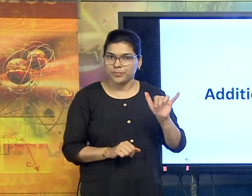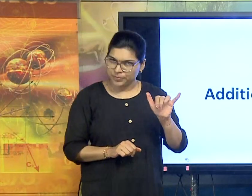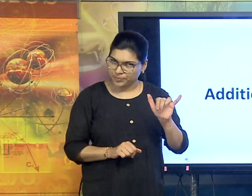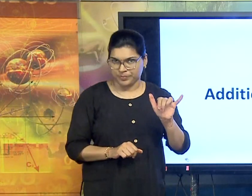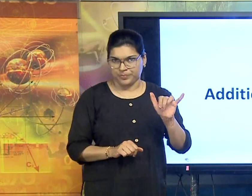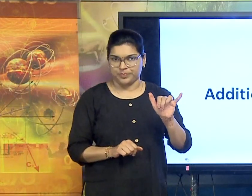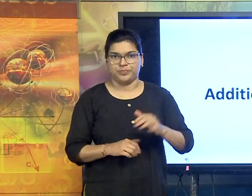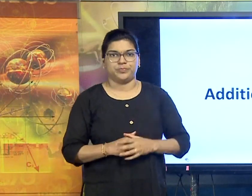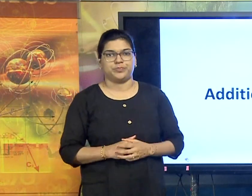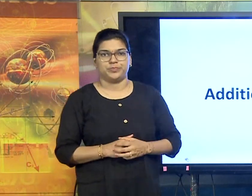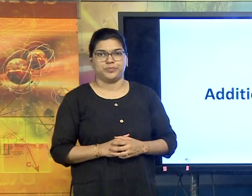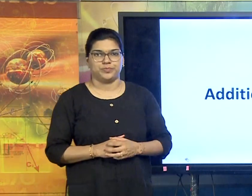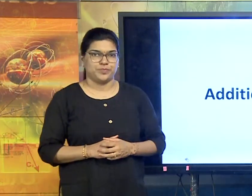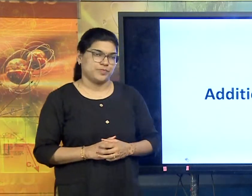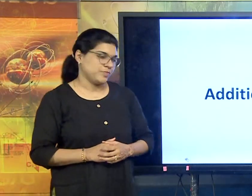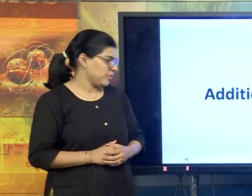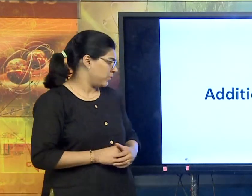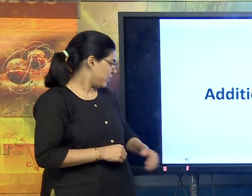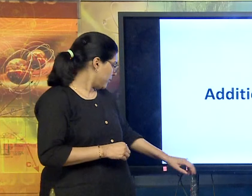have similar meaning.